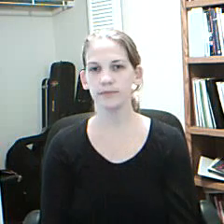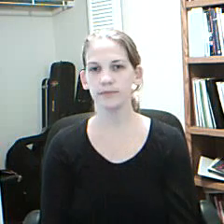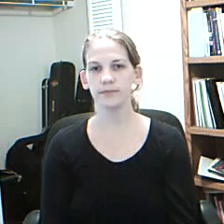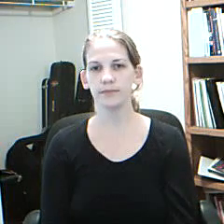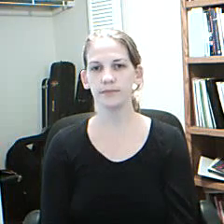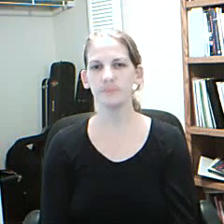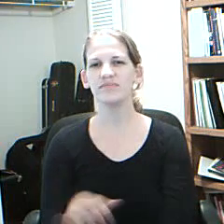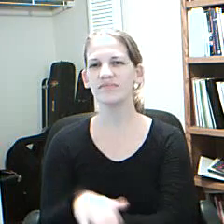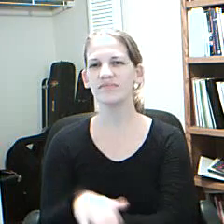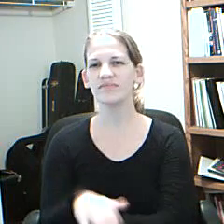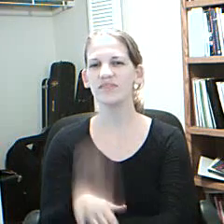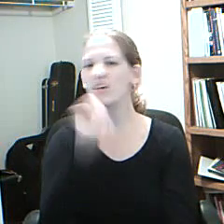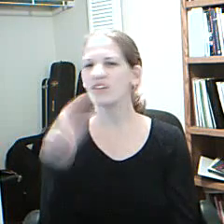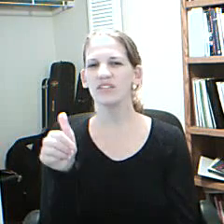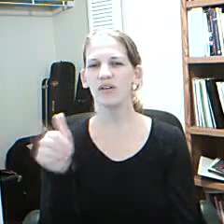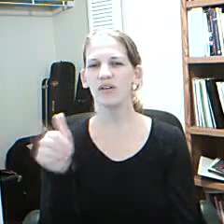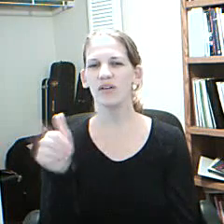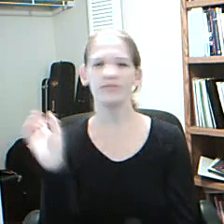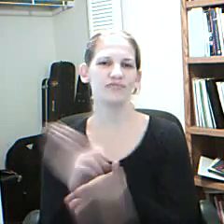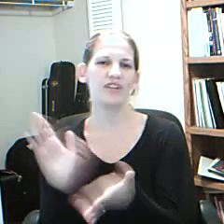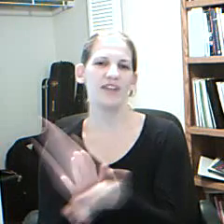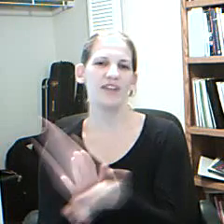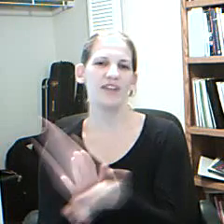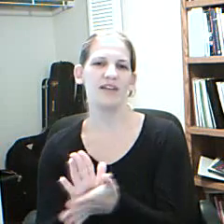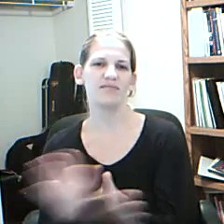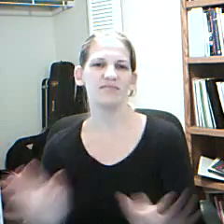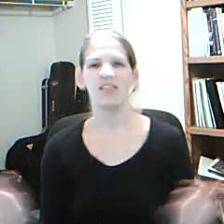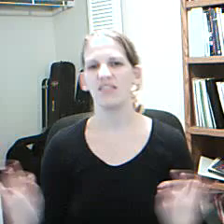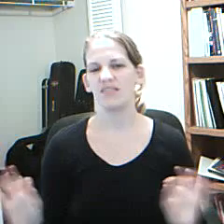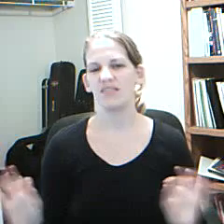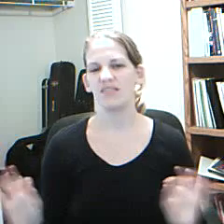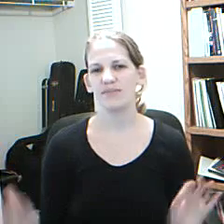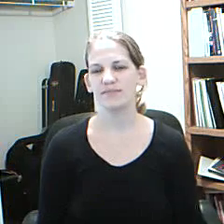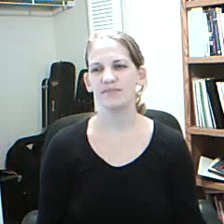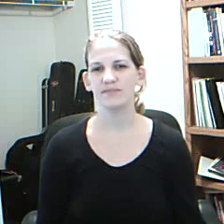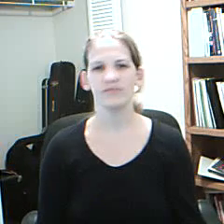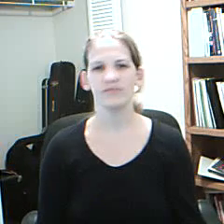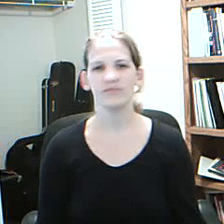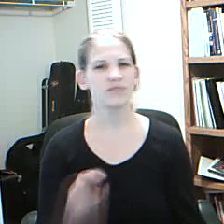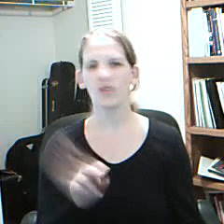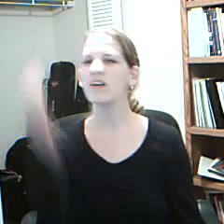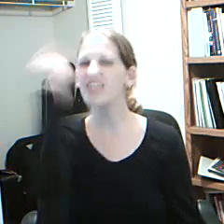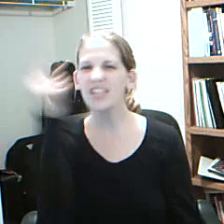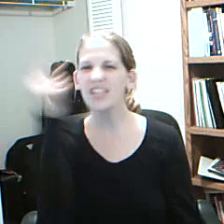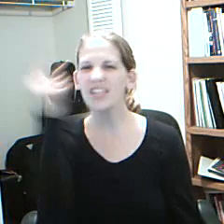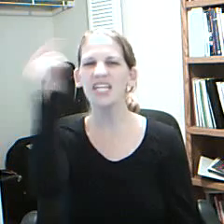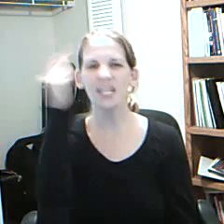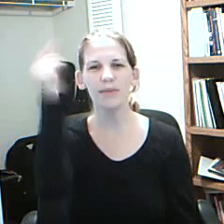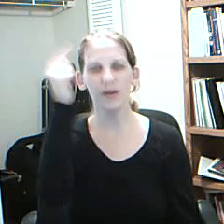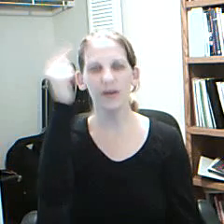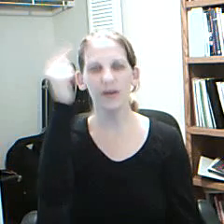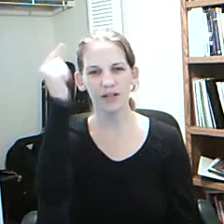down. Spend some time. Think about it. Think about the areas in your life that are truly important, you